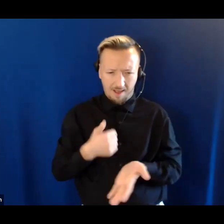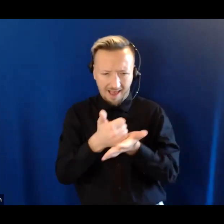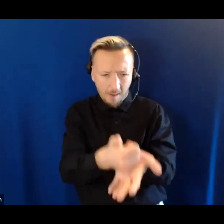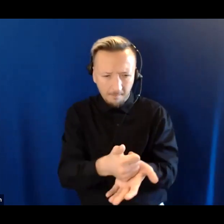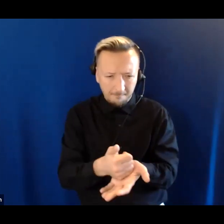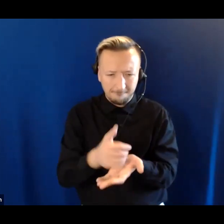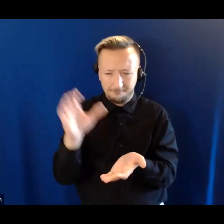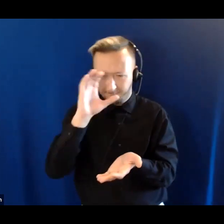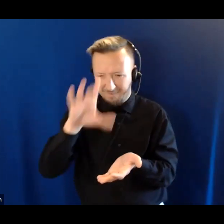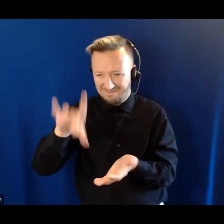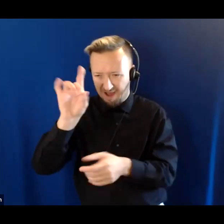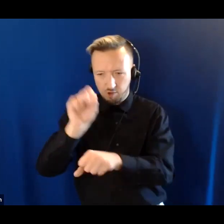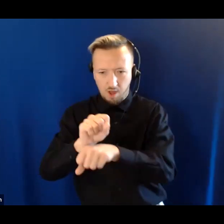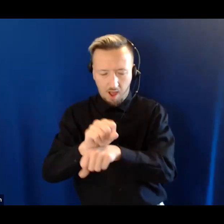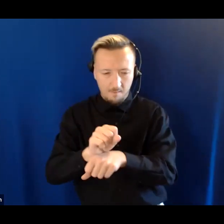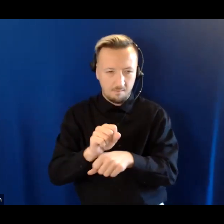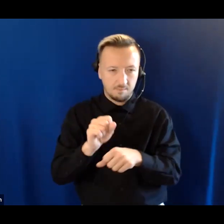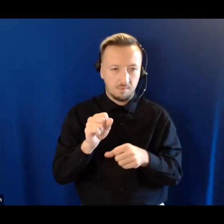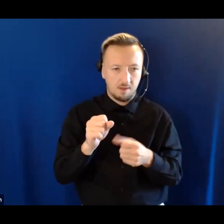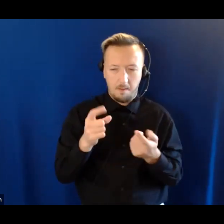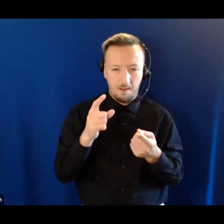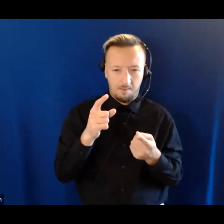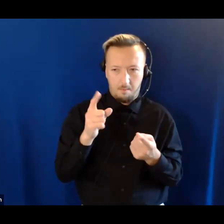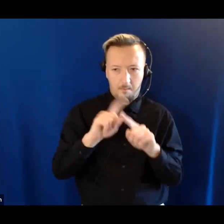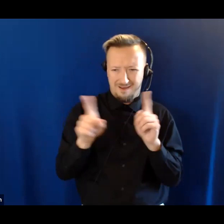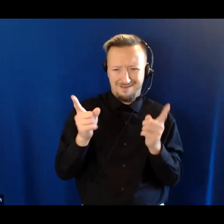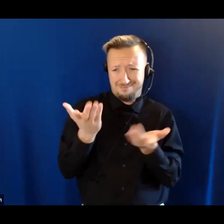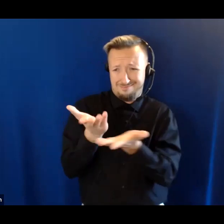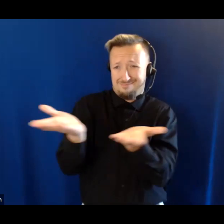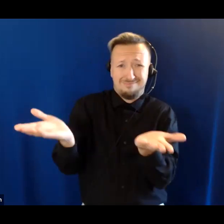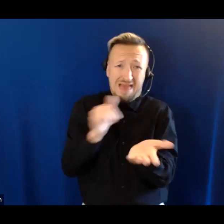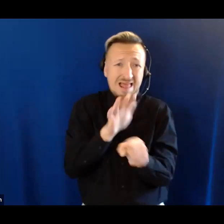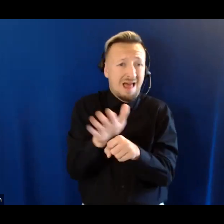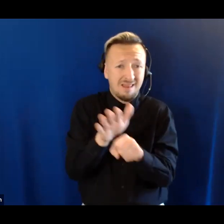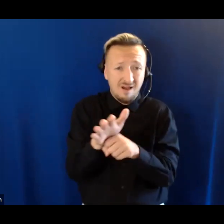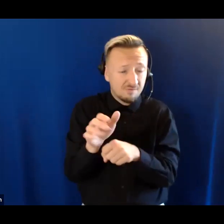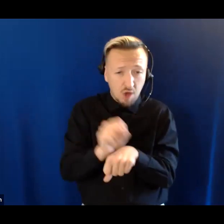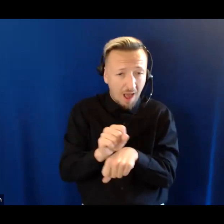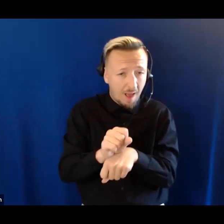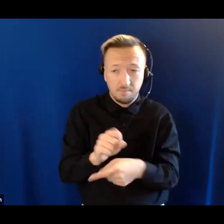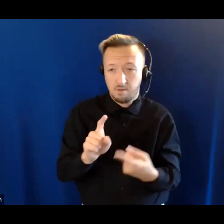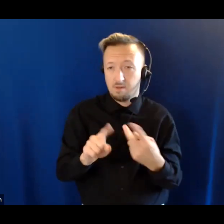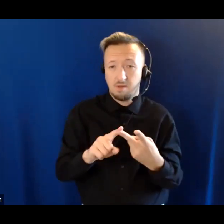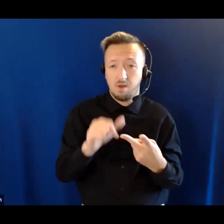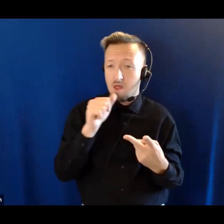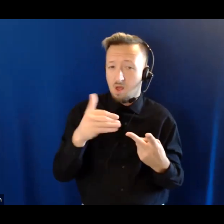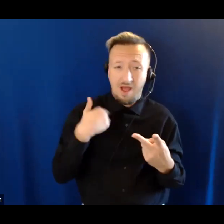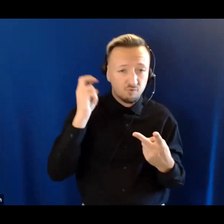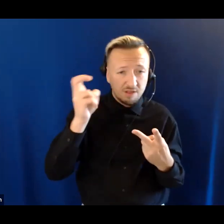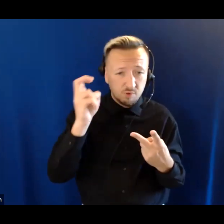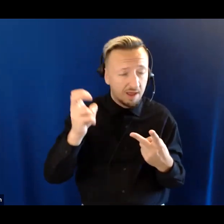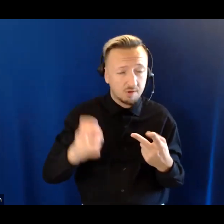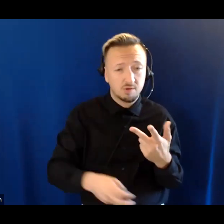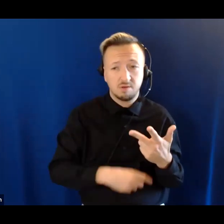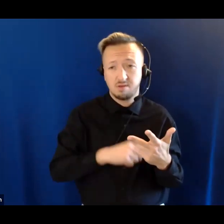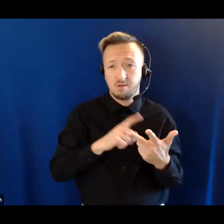were supposed to find jobs that just didn't exist. There weren't enough. There weren't transportation options. There wasn't enough